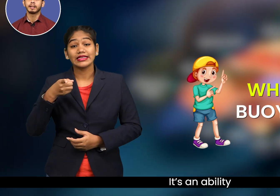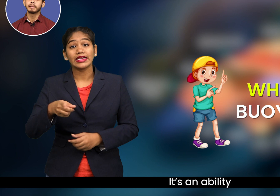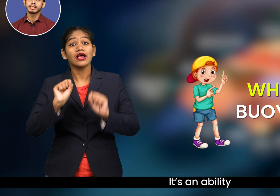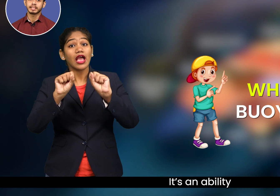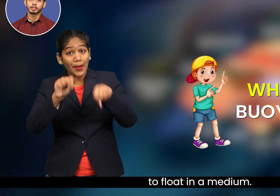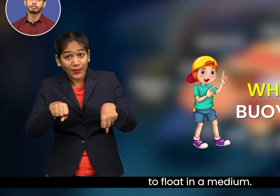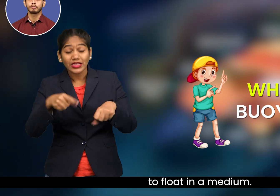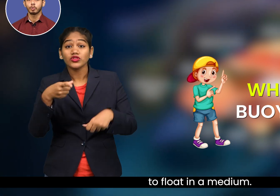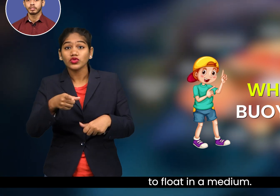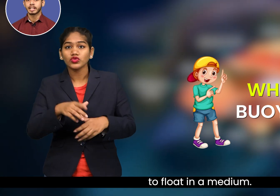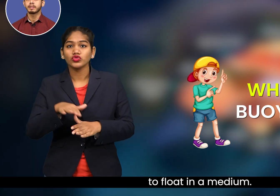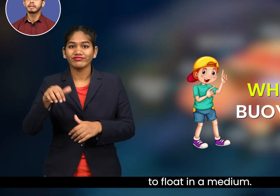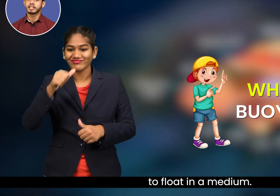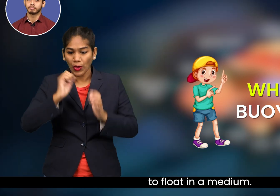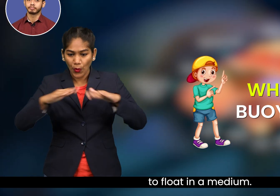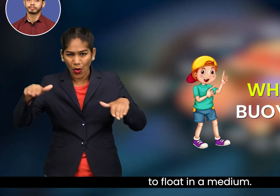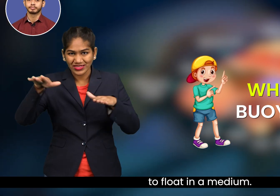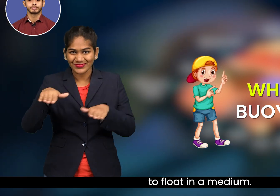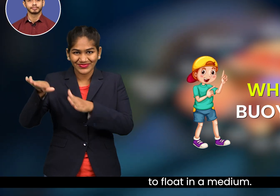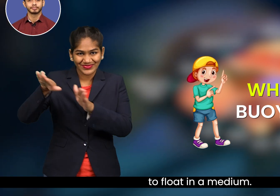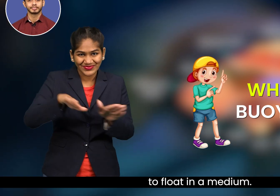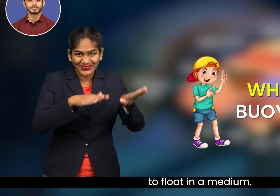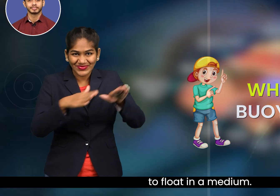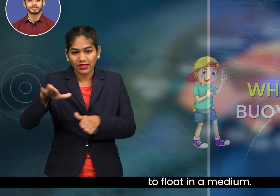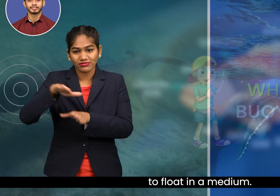It is an ability to float in a medium.